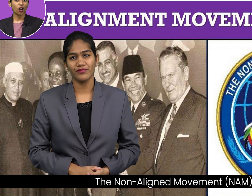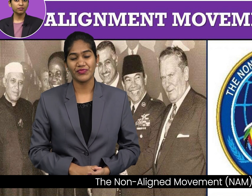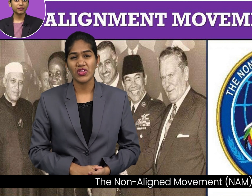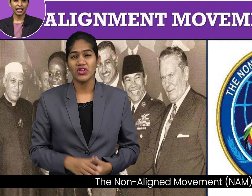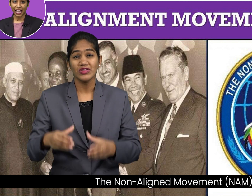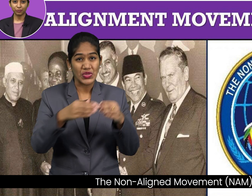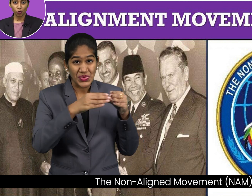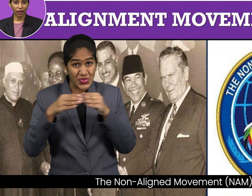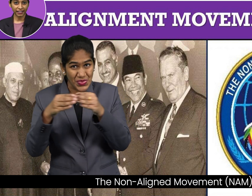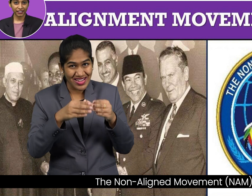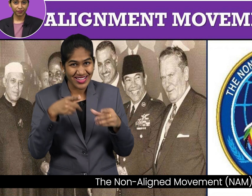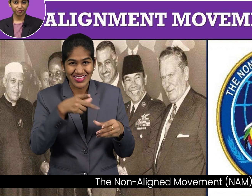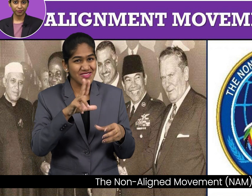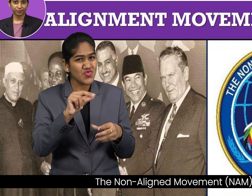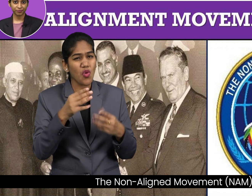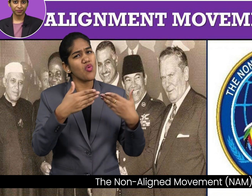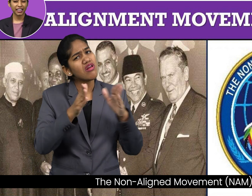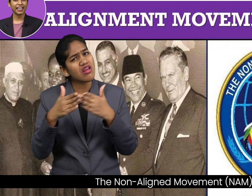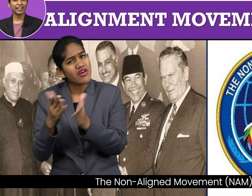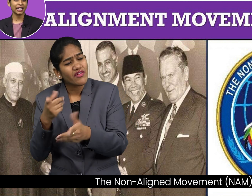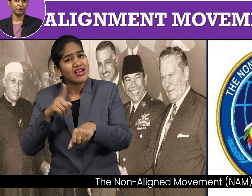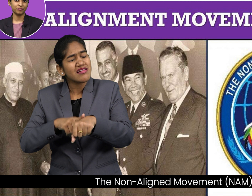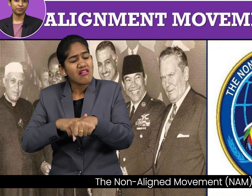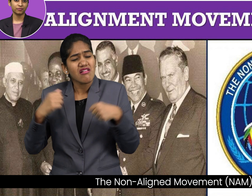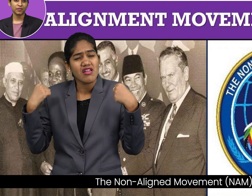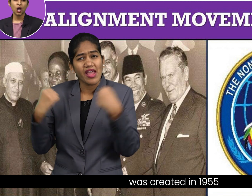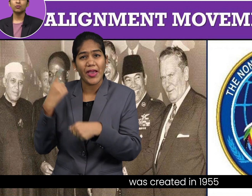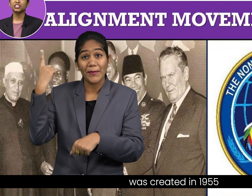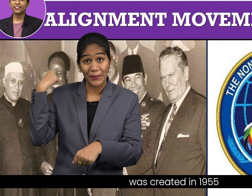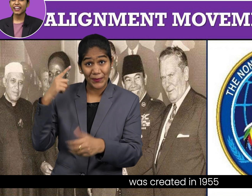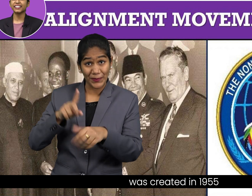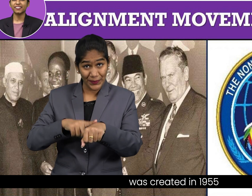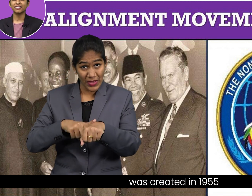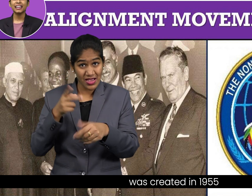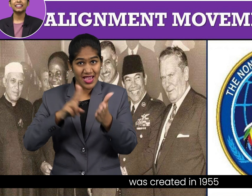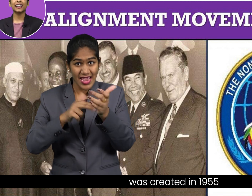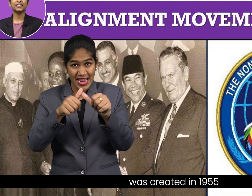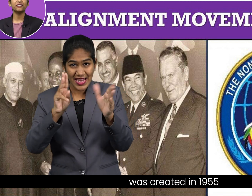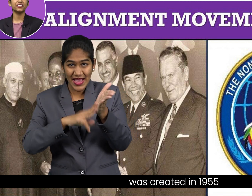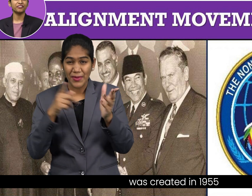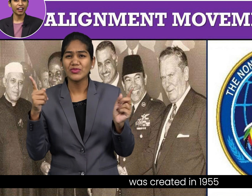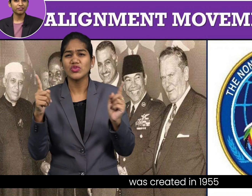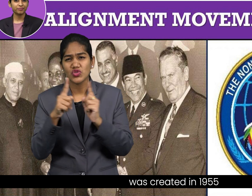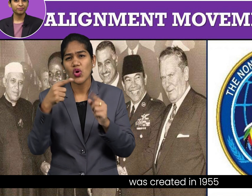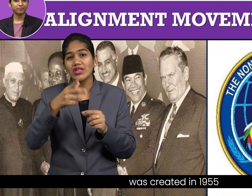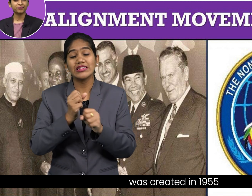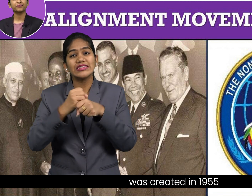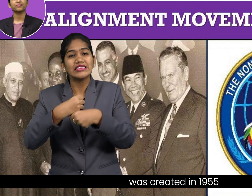The non-aligned movement, NAM, was created in